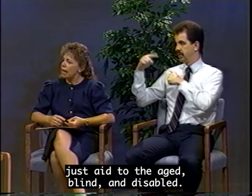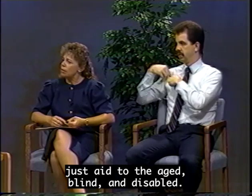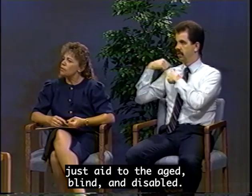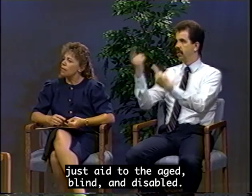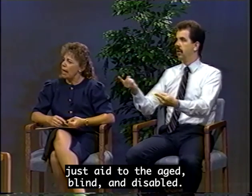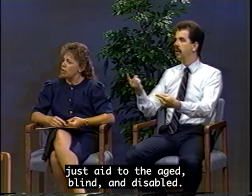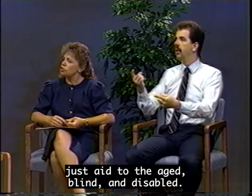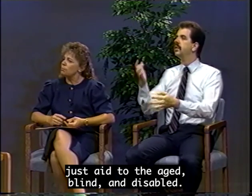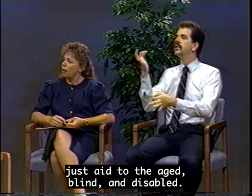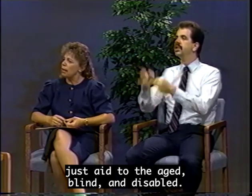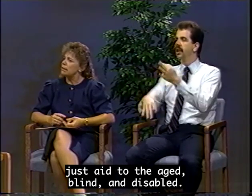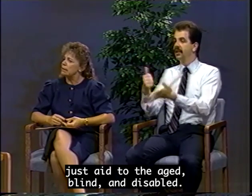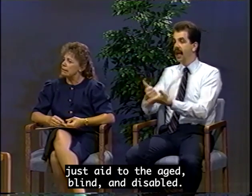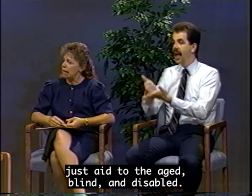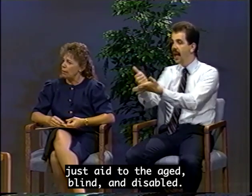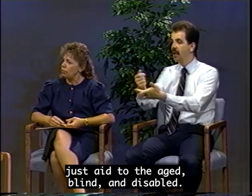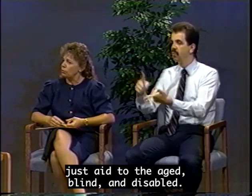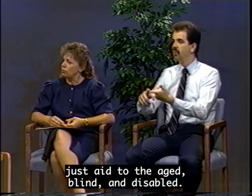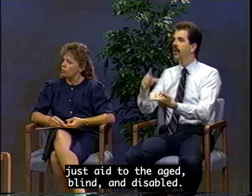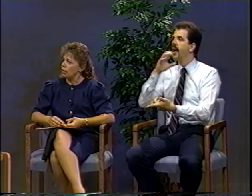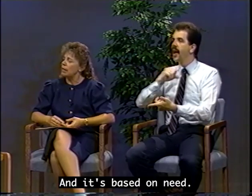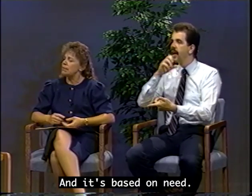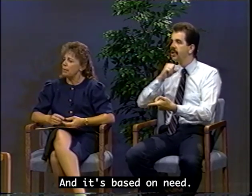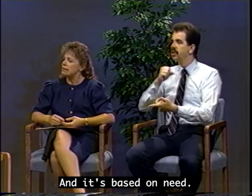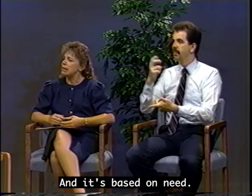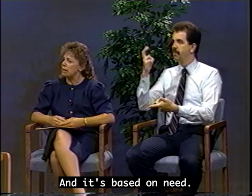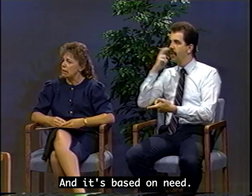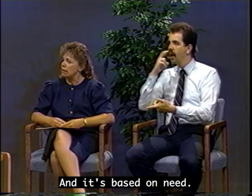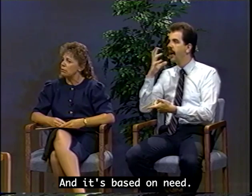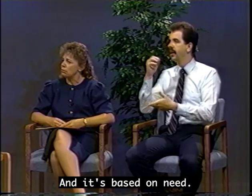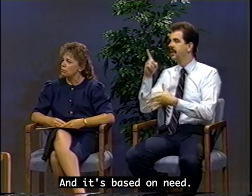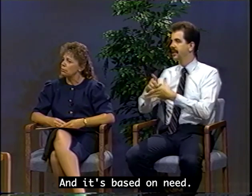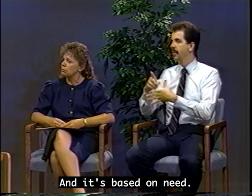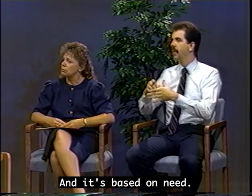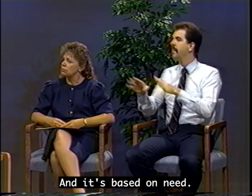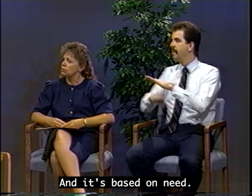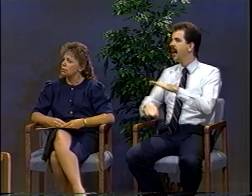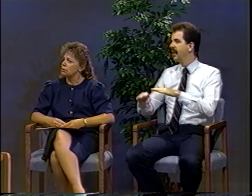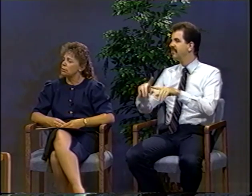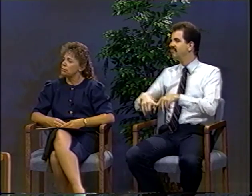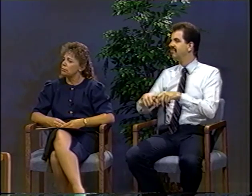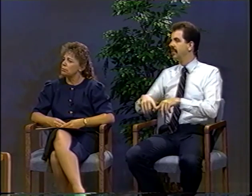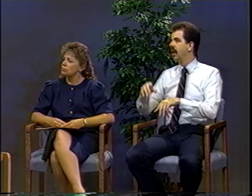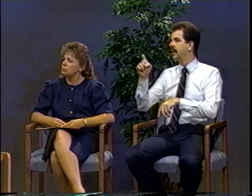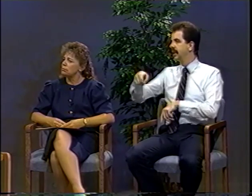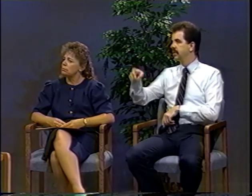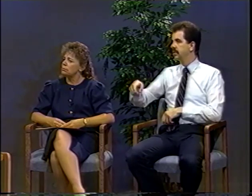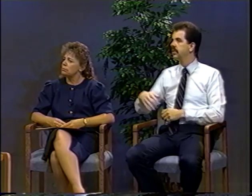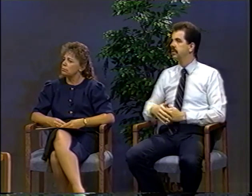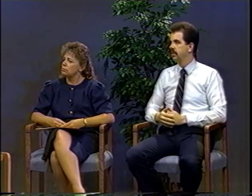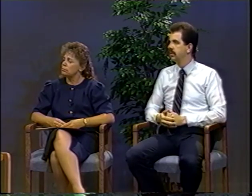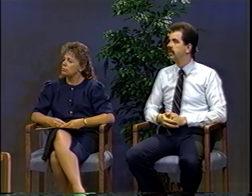just aid to the aged, blind, and disabled, and it's based on need.